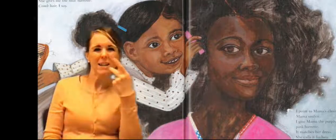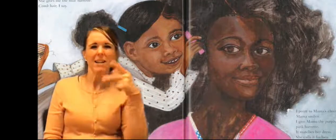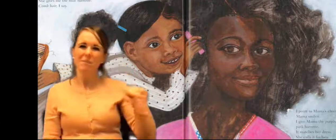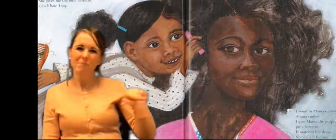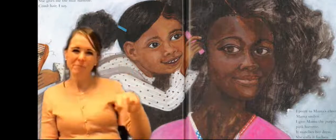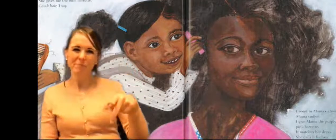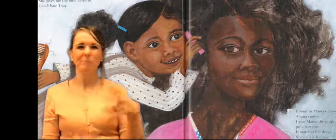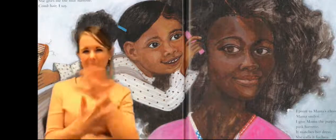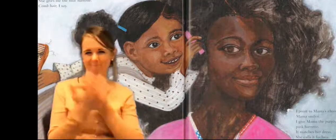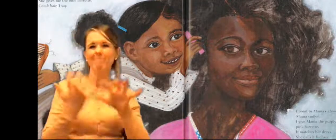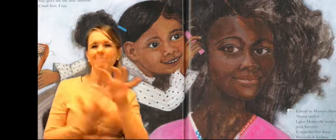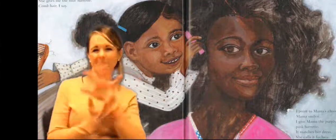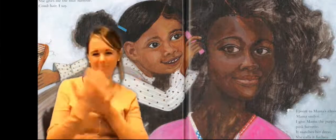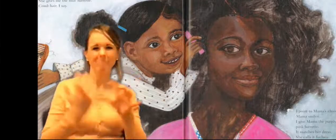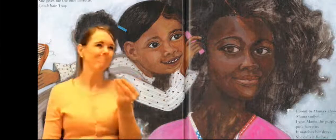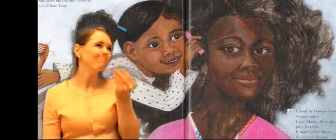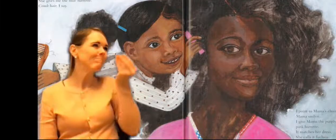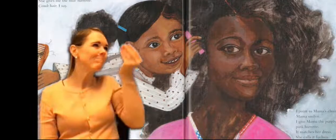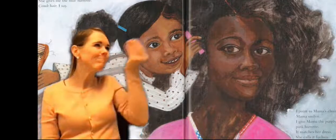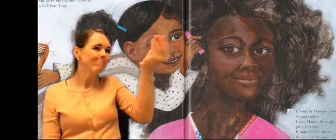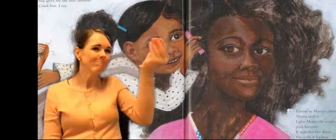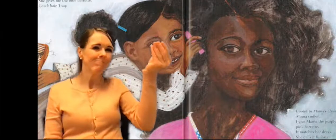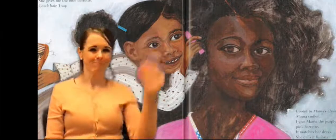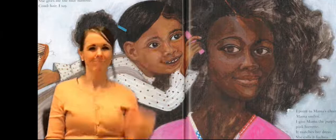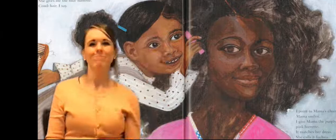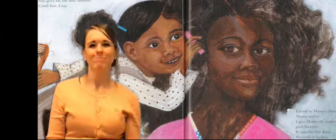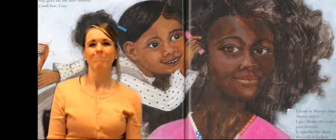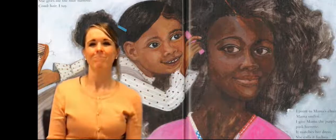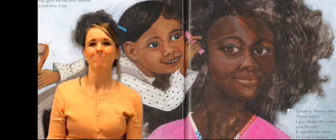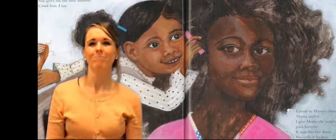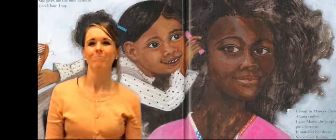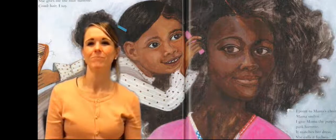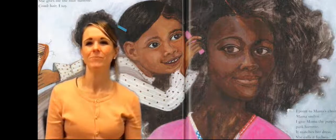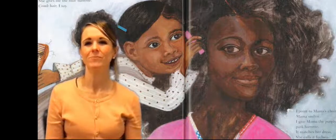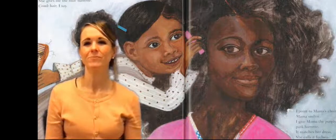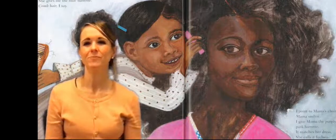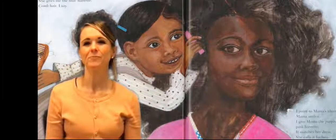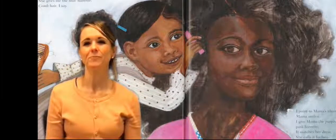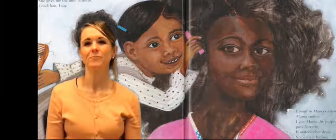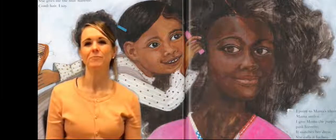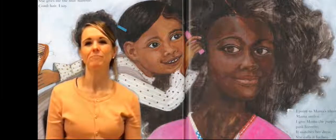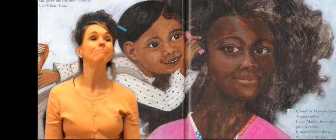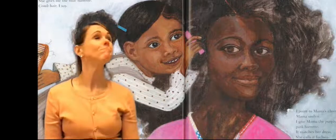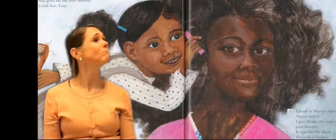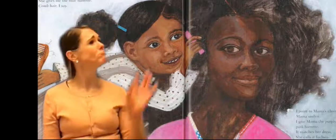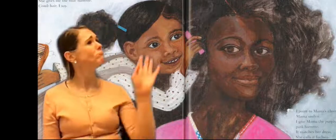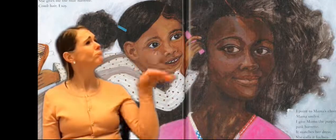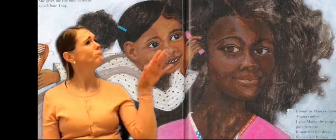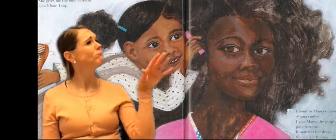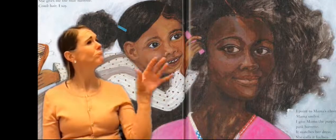F-U-S-C-H-I-A, fuchsia. It's a mix of pink and purple, a mix, so I give it to her.